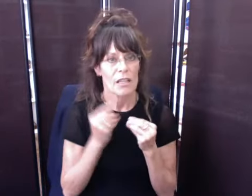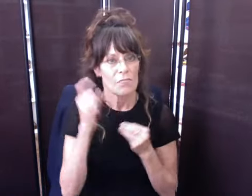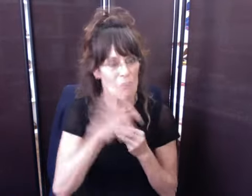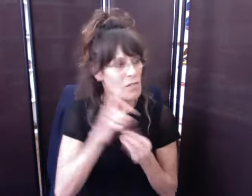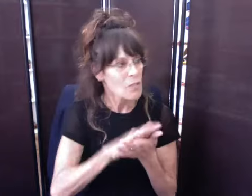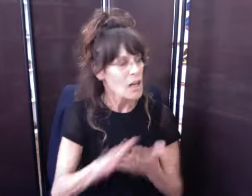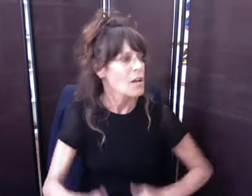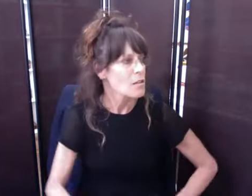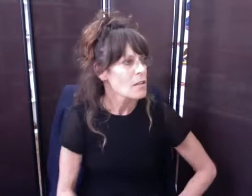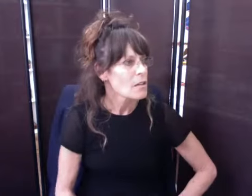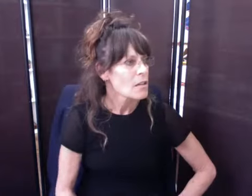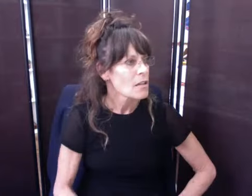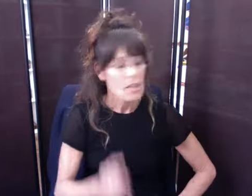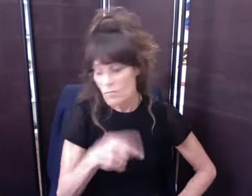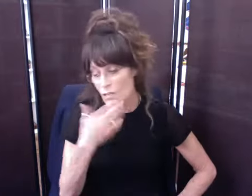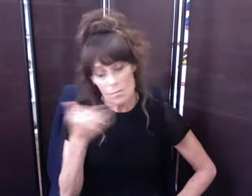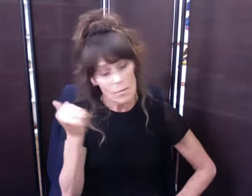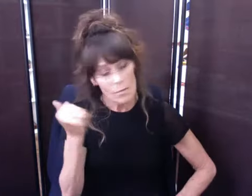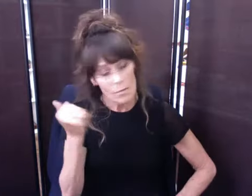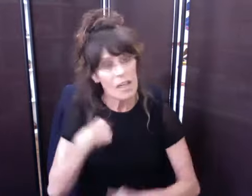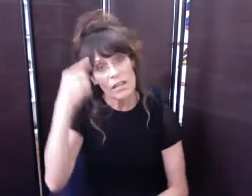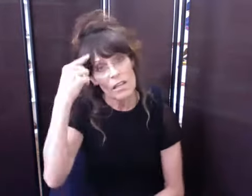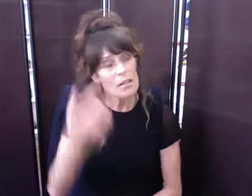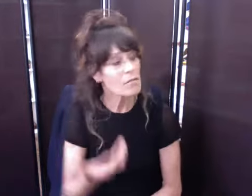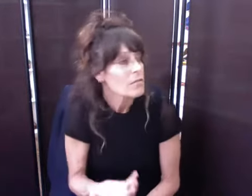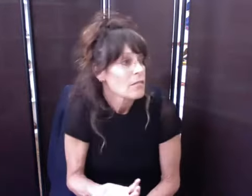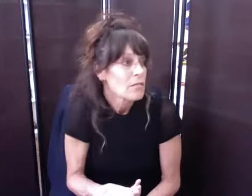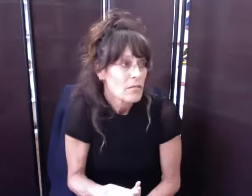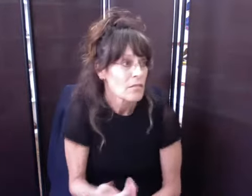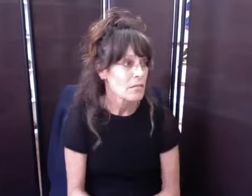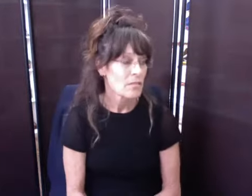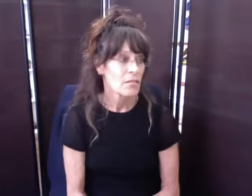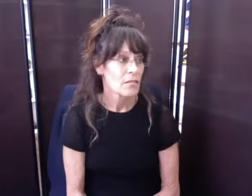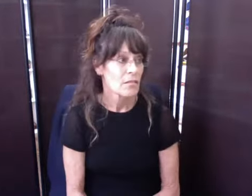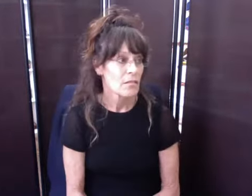He must be better than I think. Not bad. He said, do you think